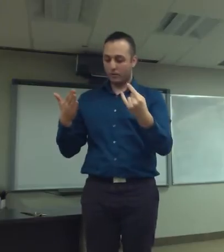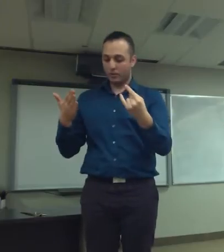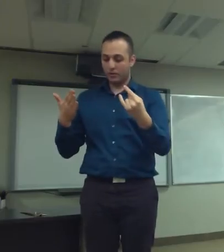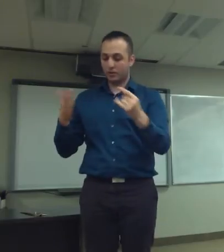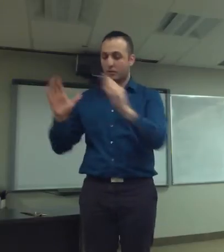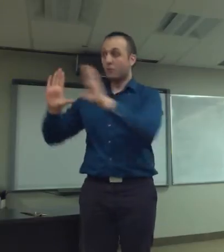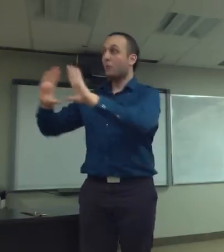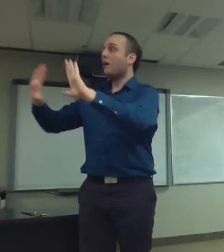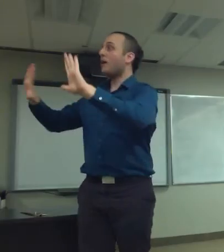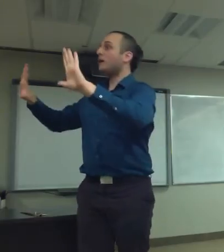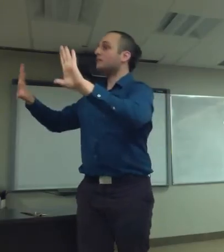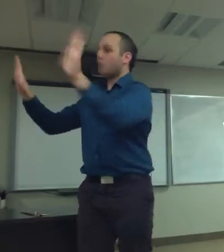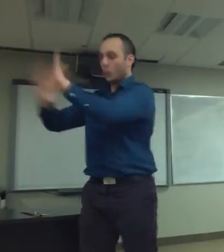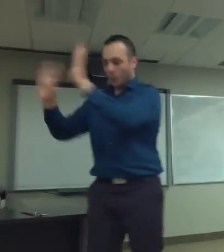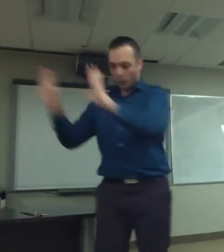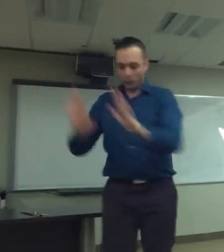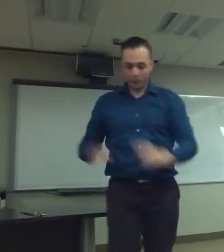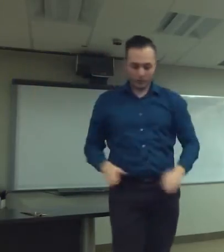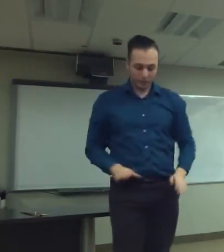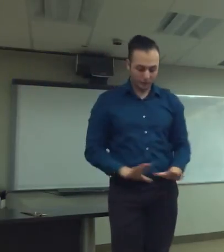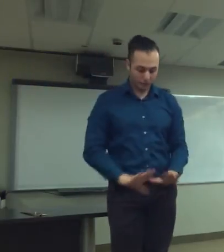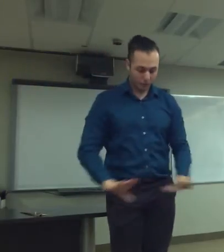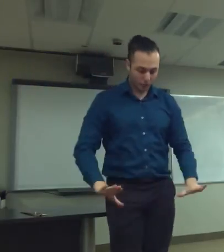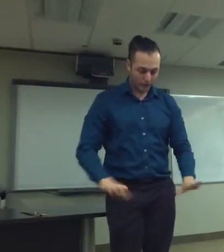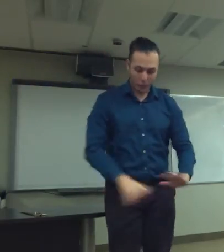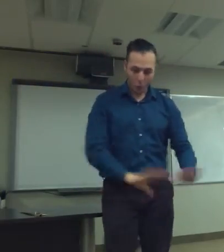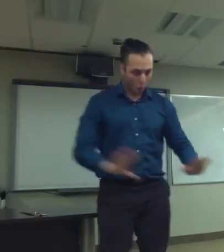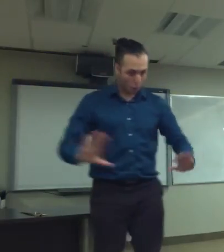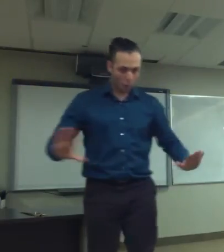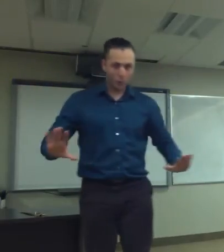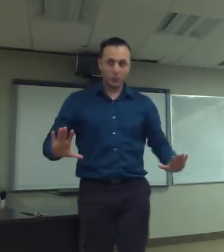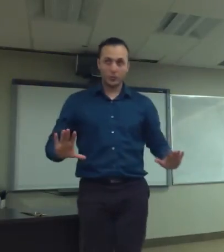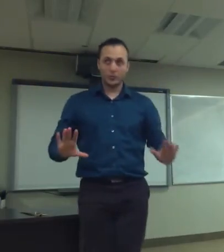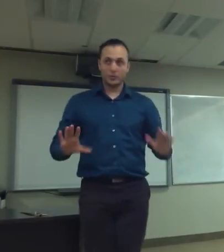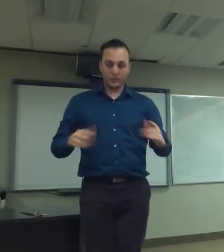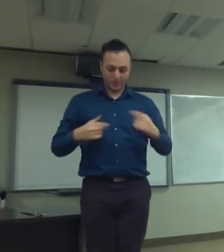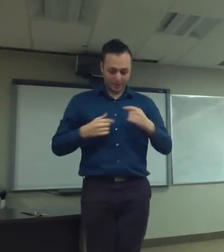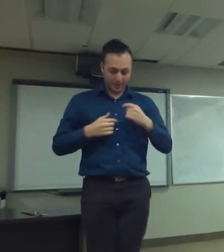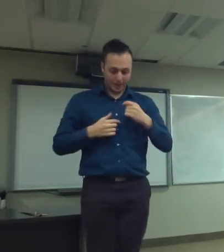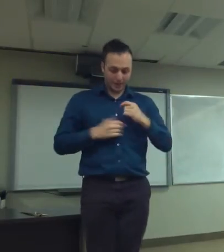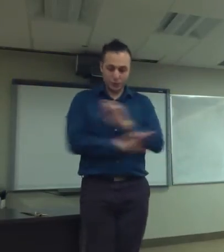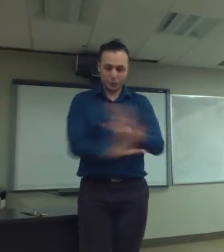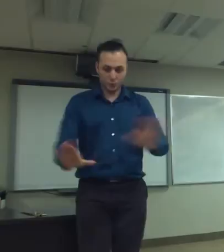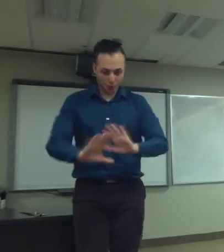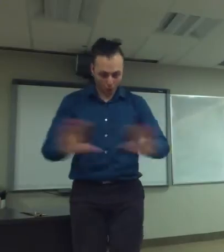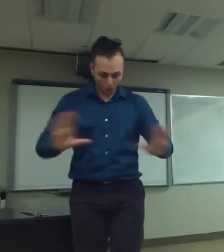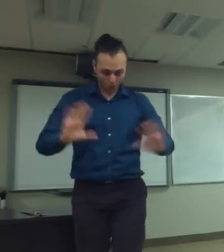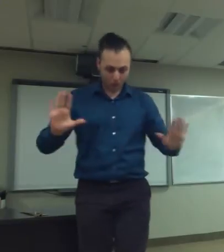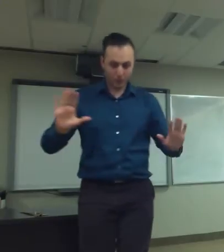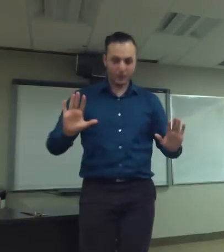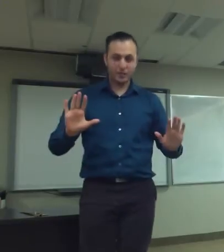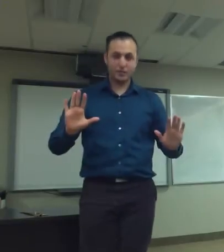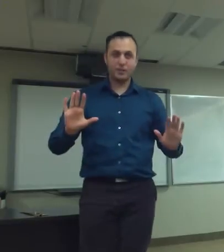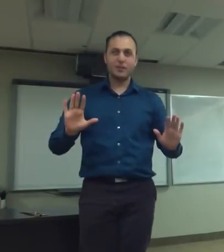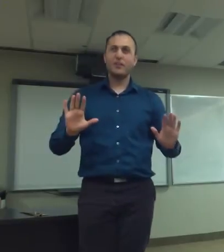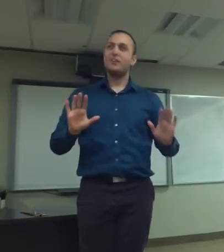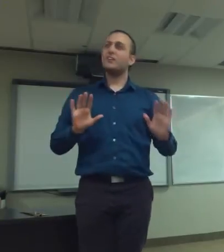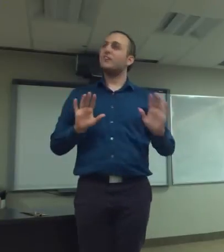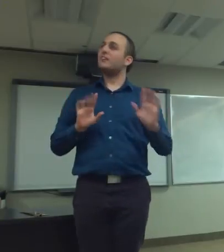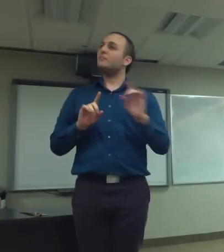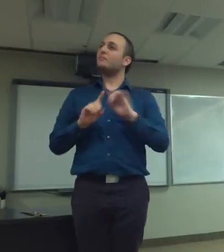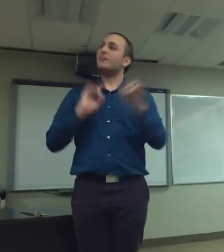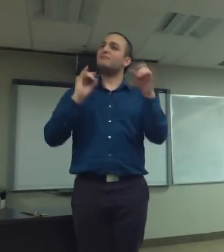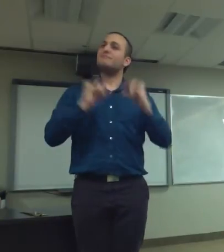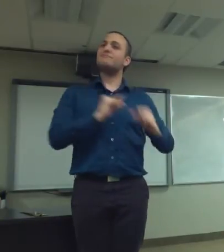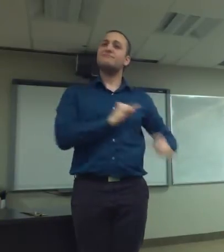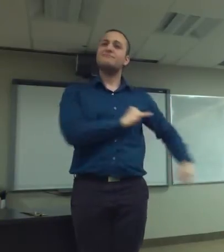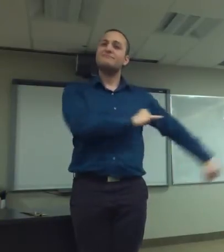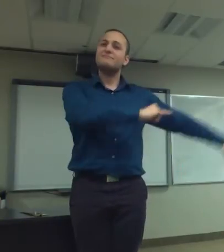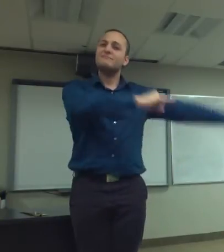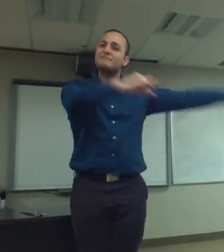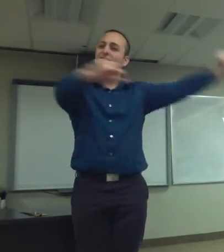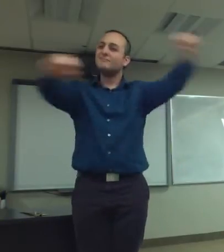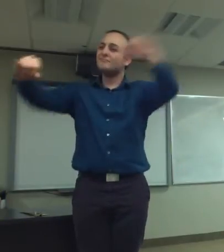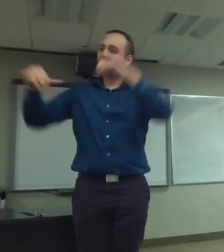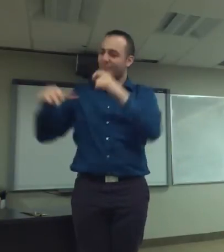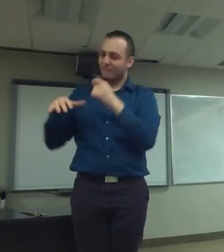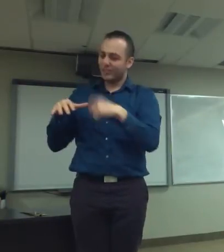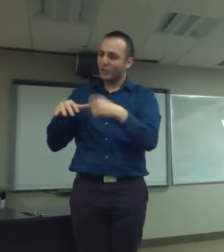not going to draw on the floor, and I'm not going to draw on myself. But everybody knows it's okay to color on your